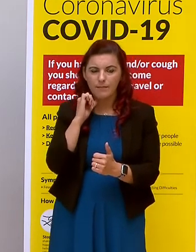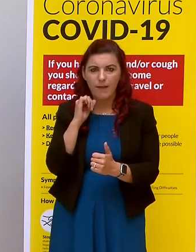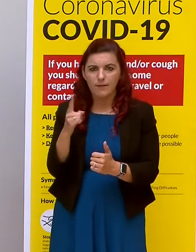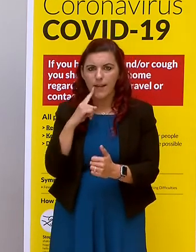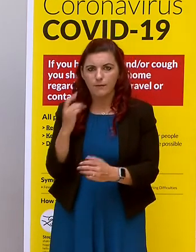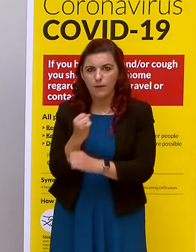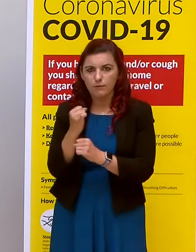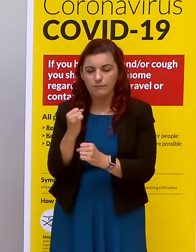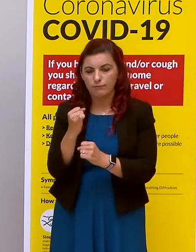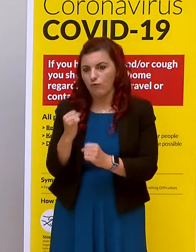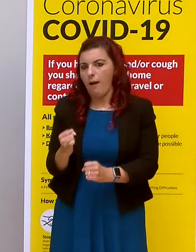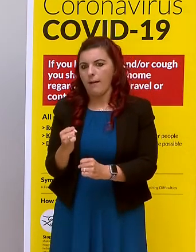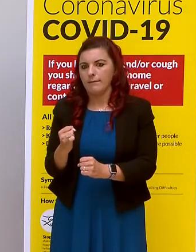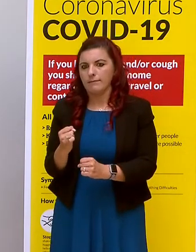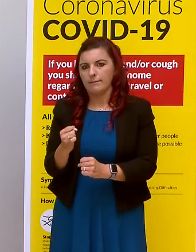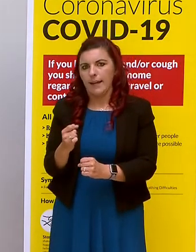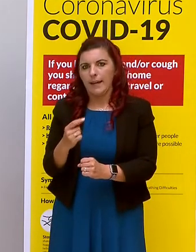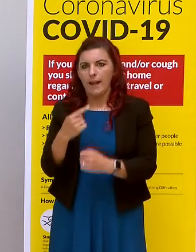close contacts.